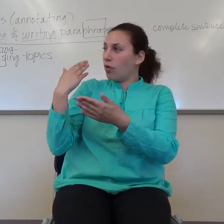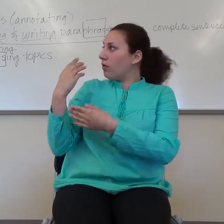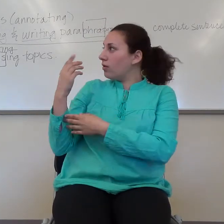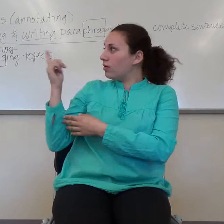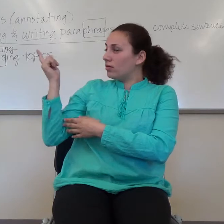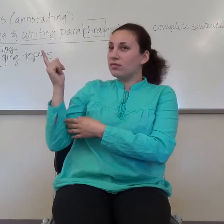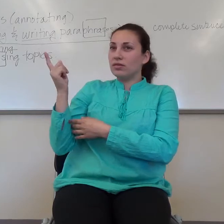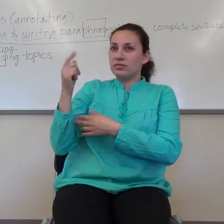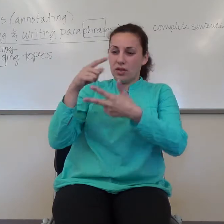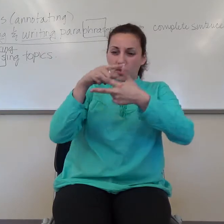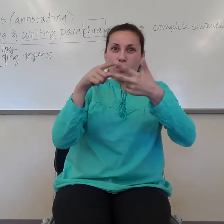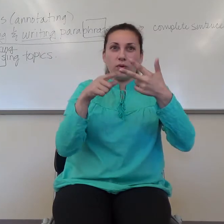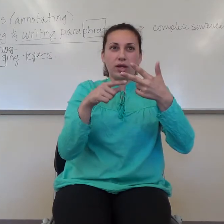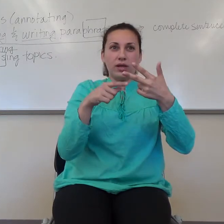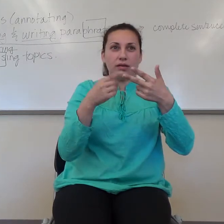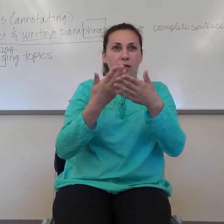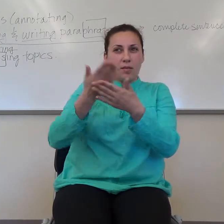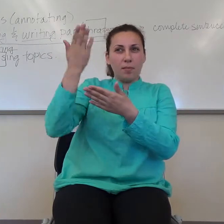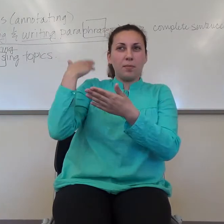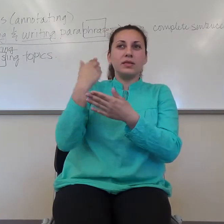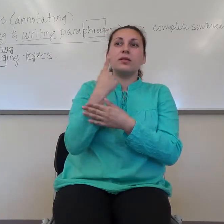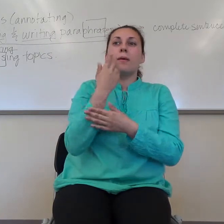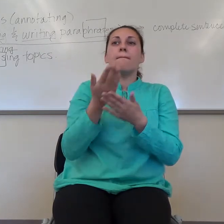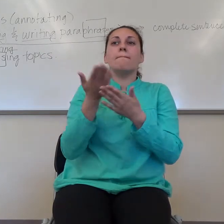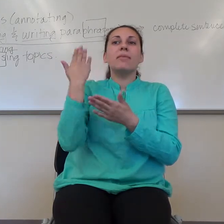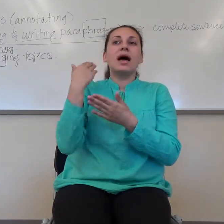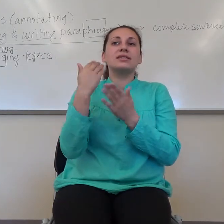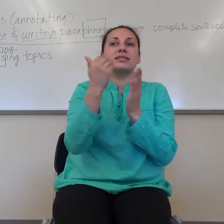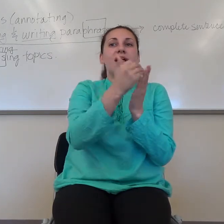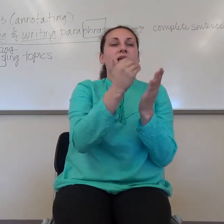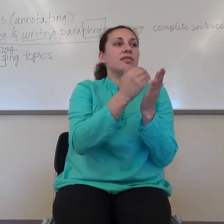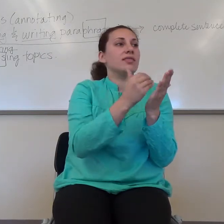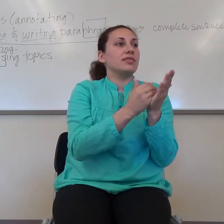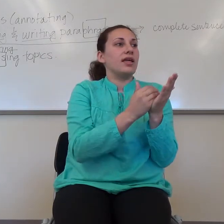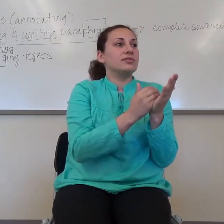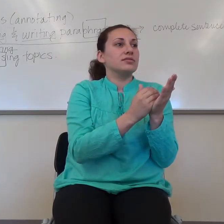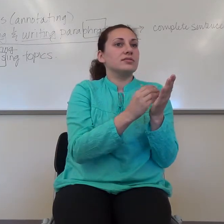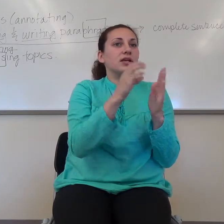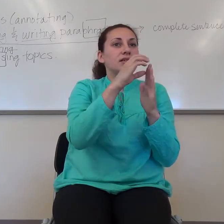the previous lesson, okay? So basically,